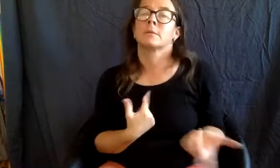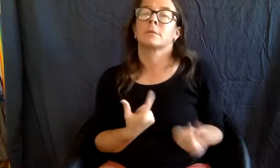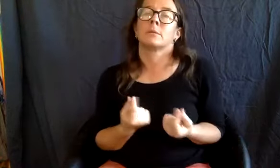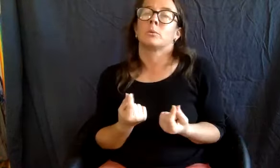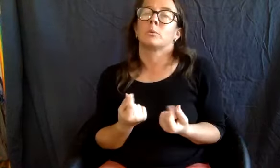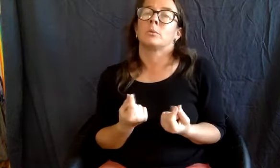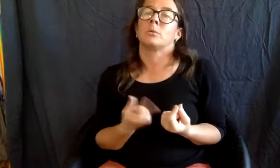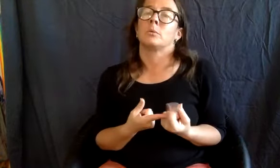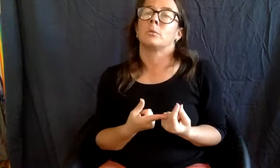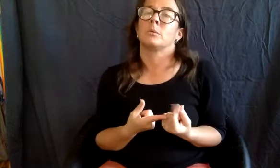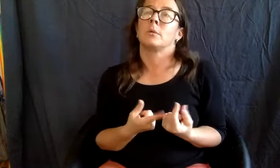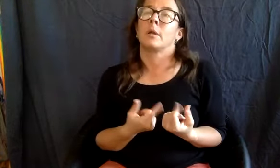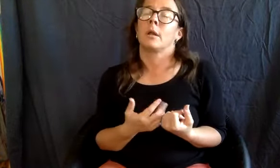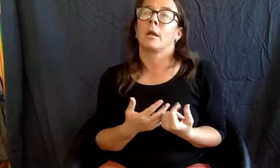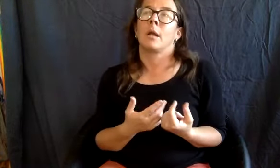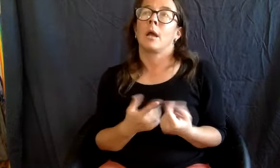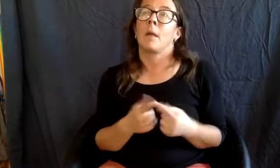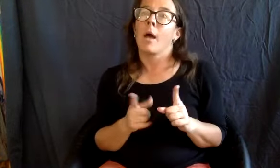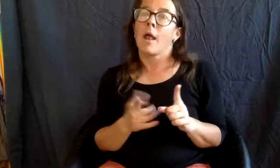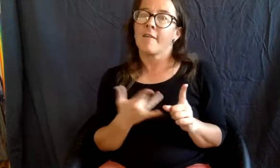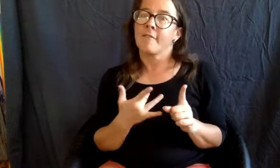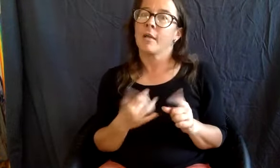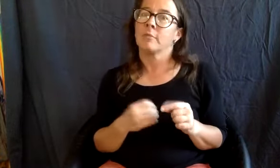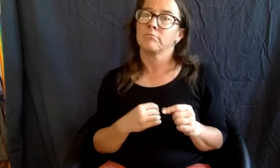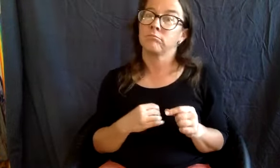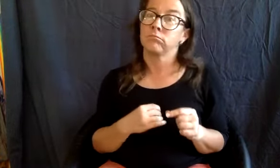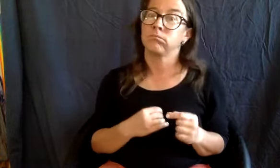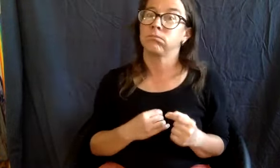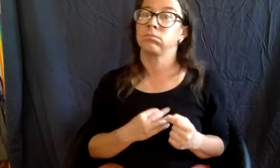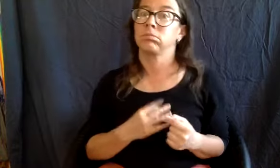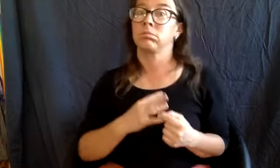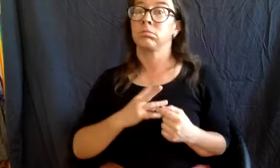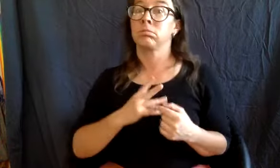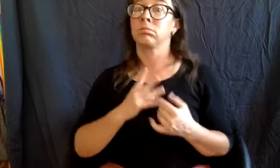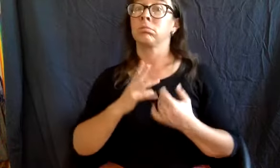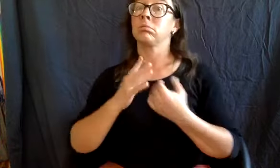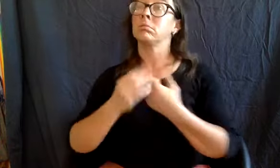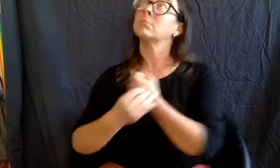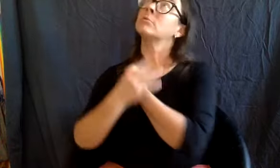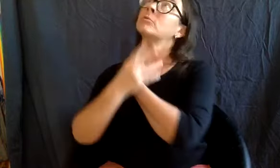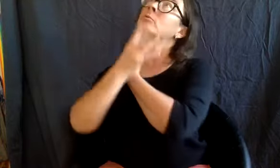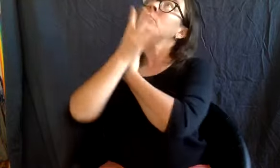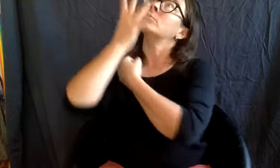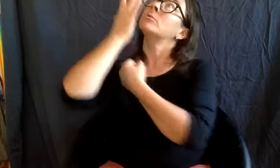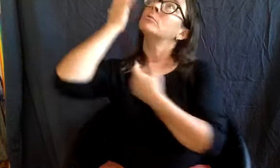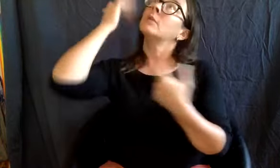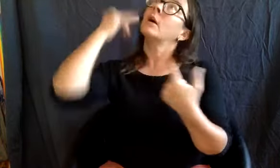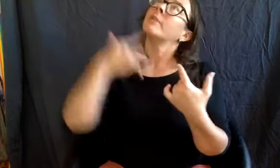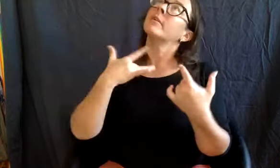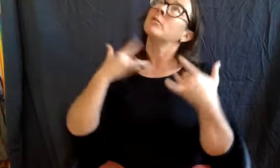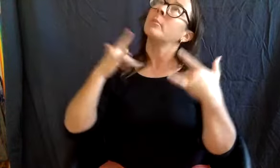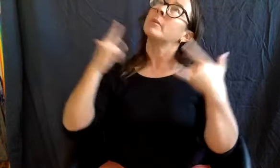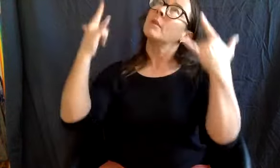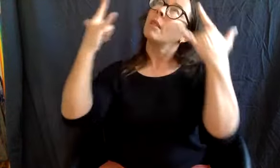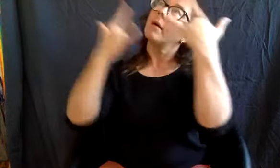And that was my moment of clarity. That was my surrender. Everything came. I